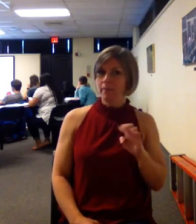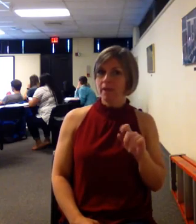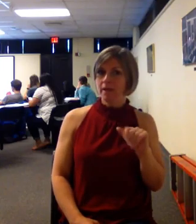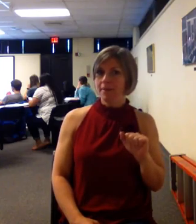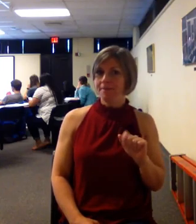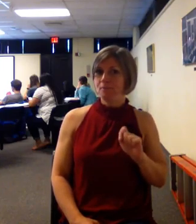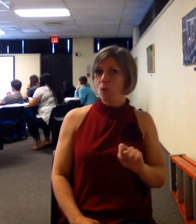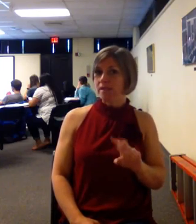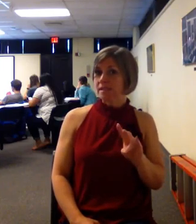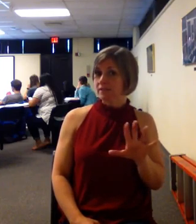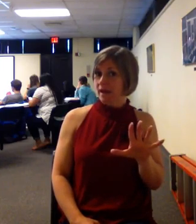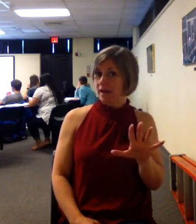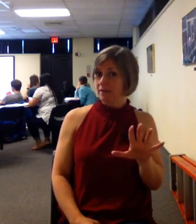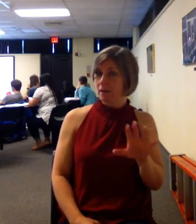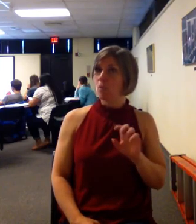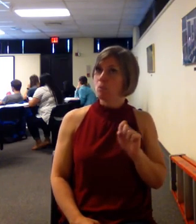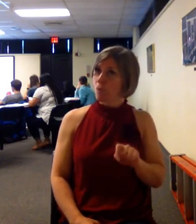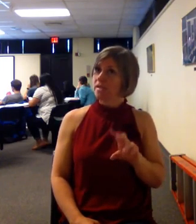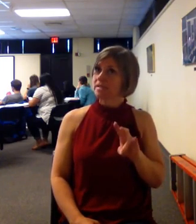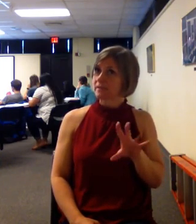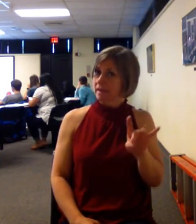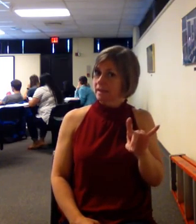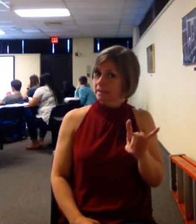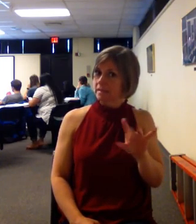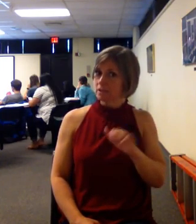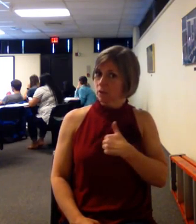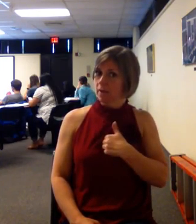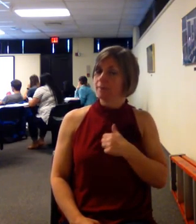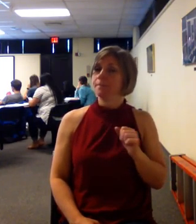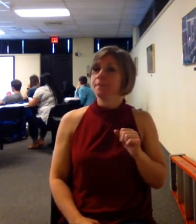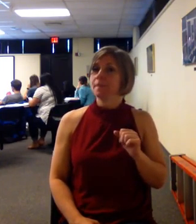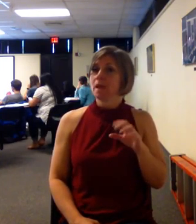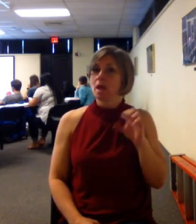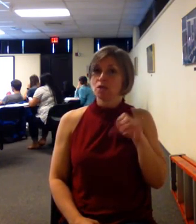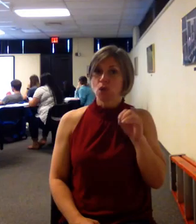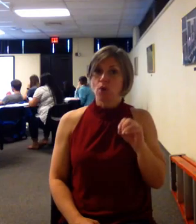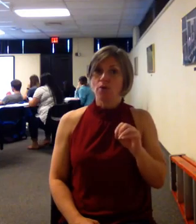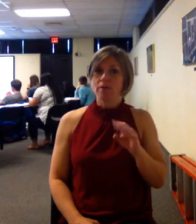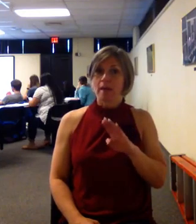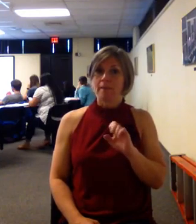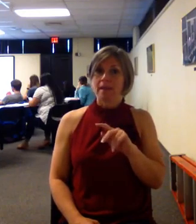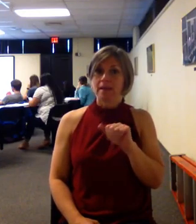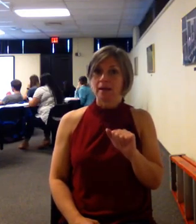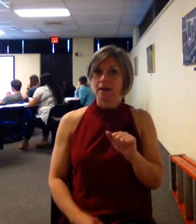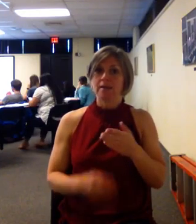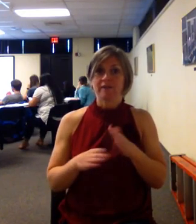0.78, sorry. So your new portfolio beta isn't those two betas divided by